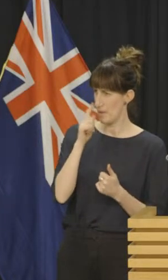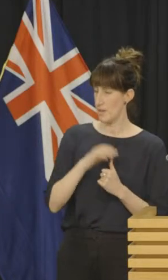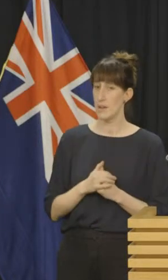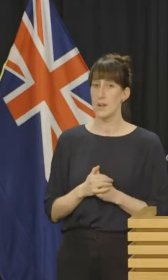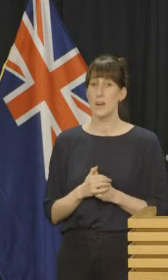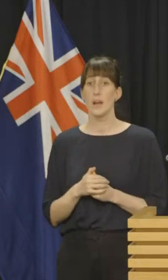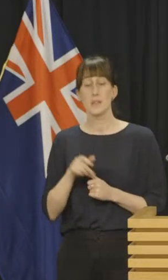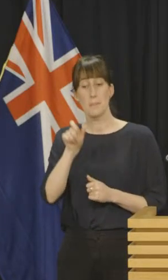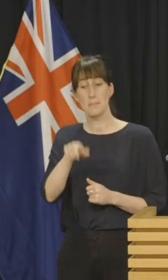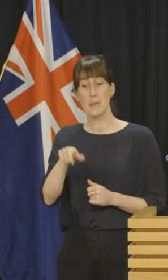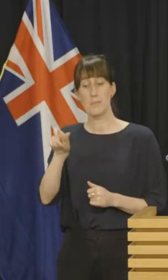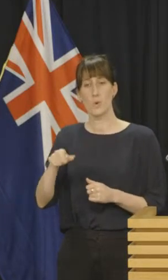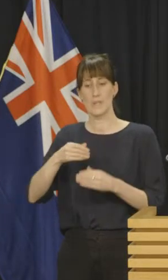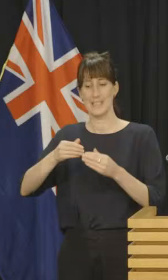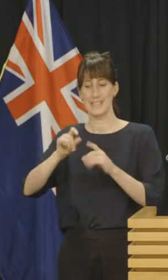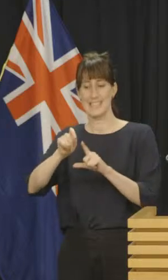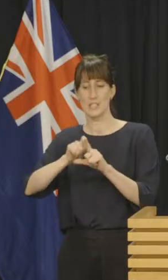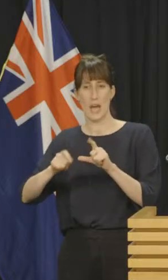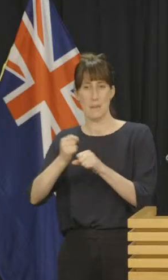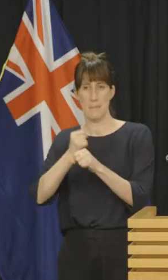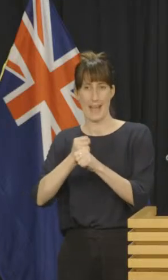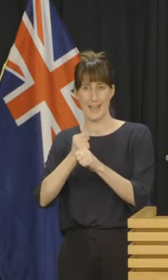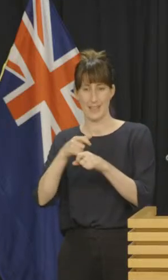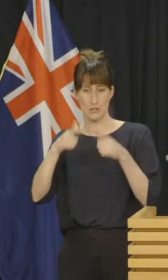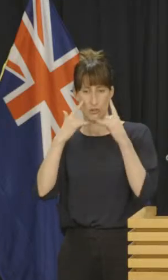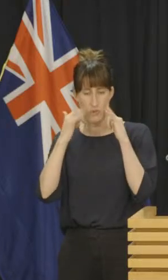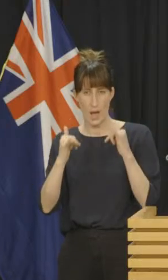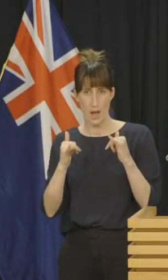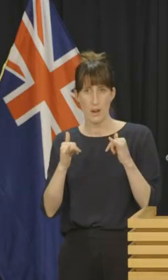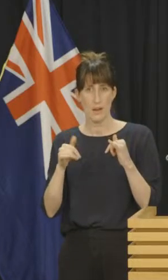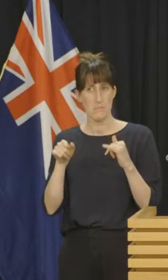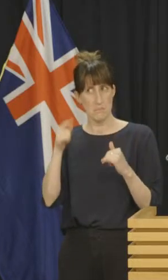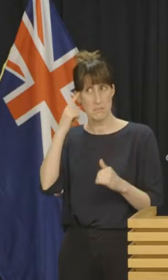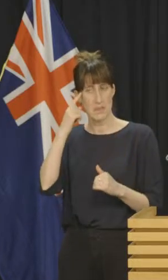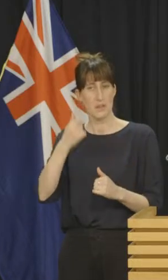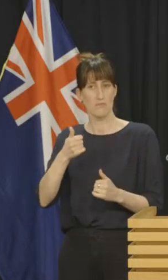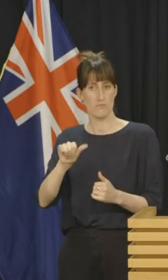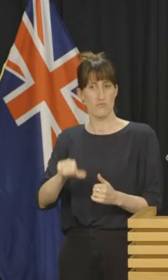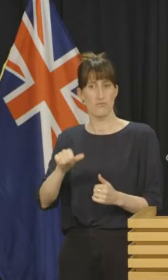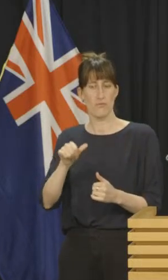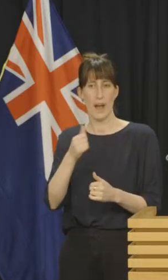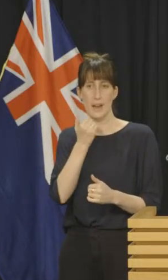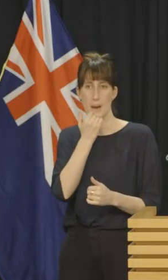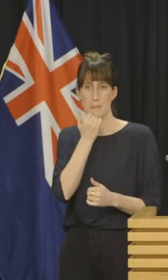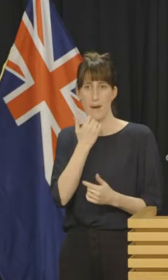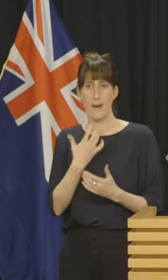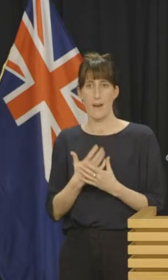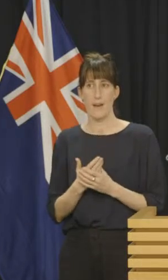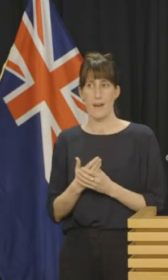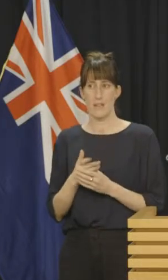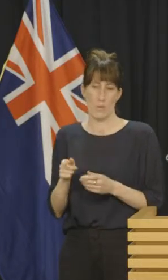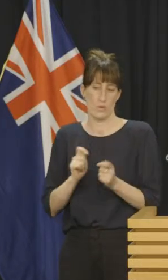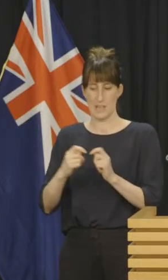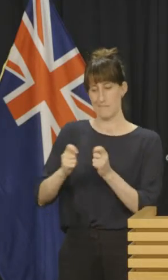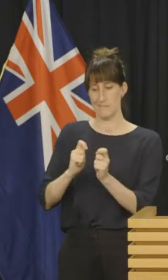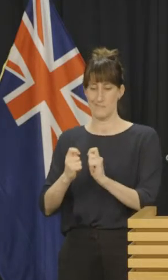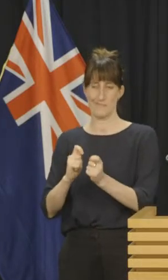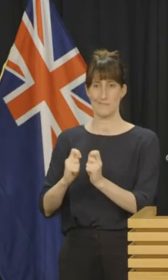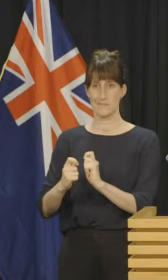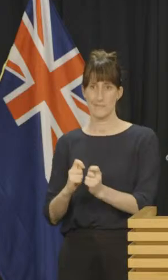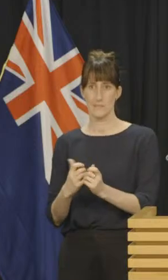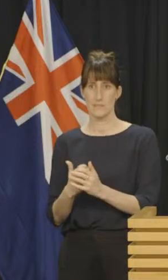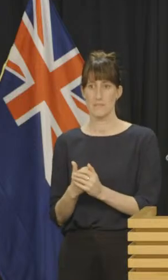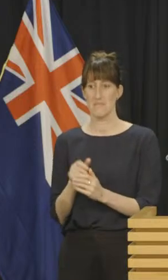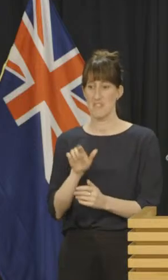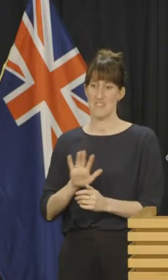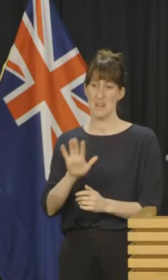is that they'll keep working on the exact specification for the trial, but that in the order